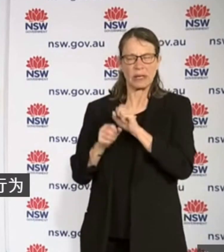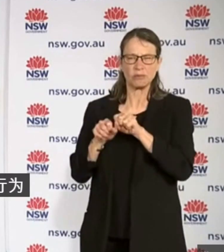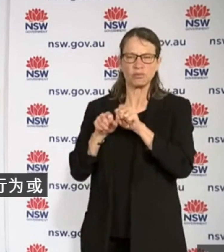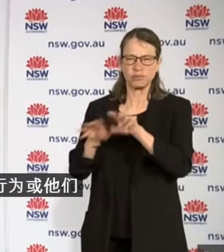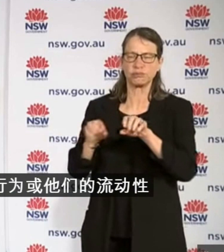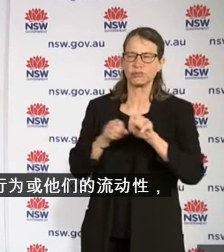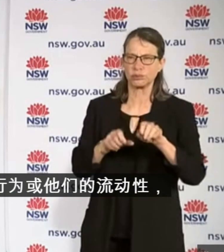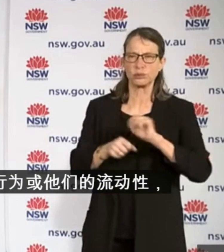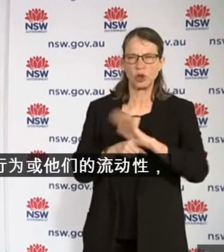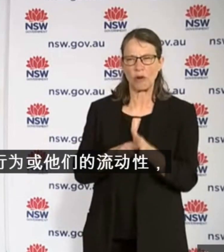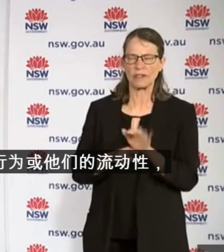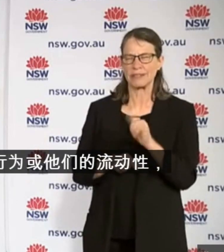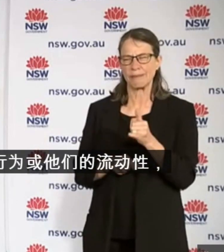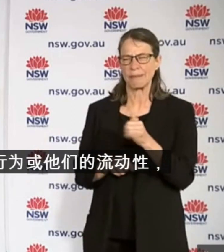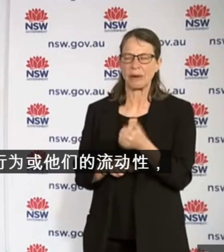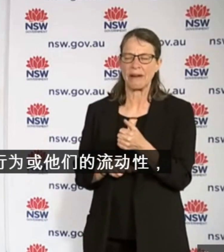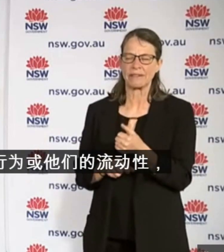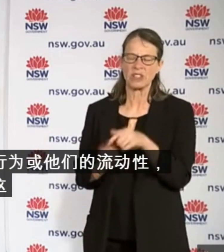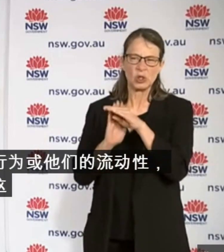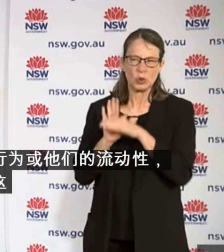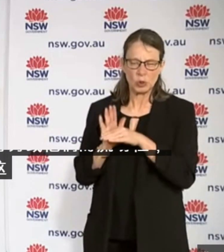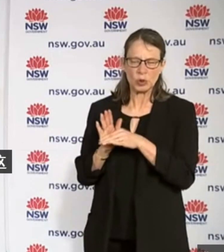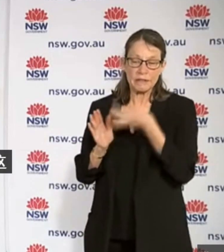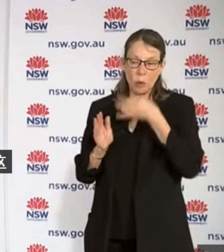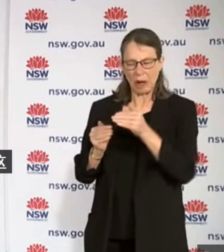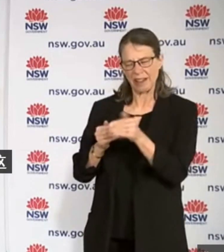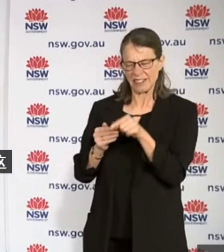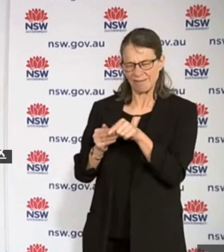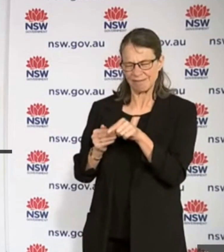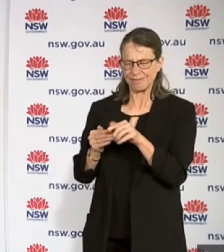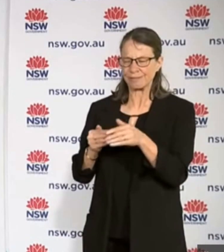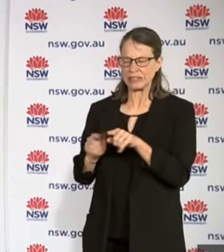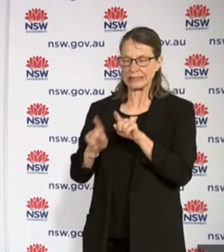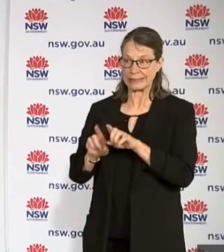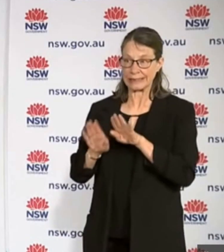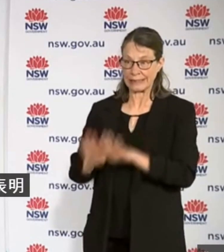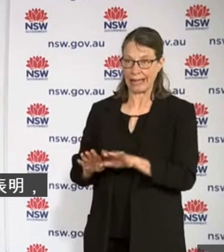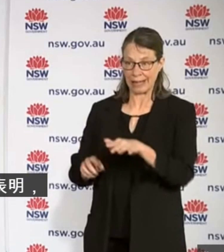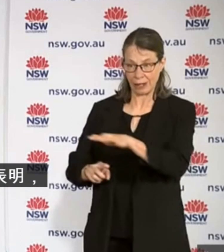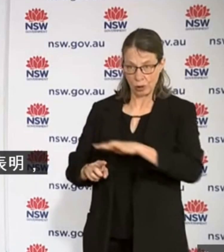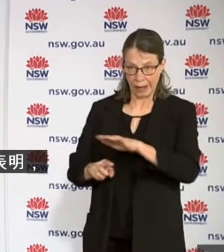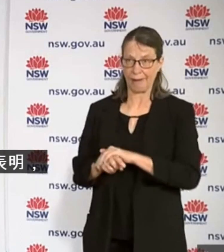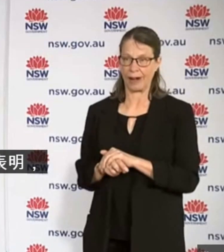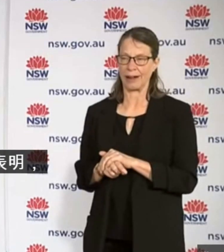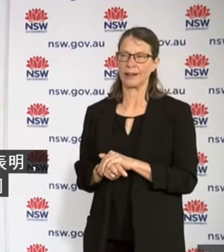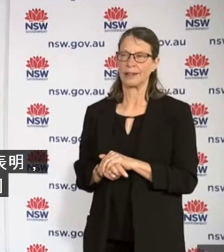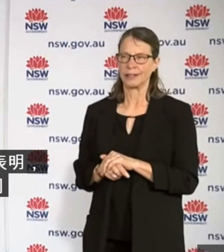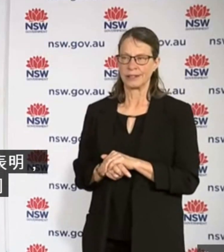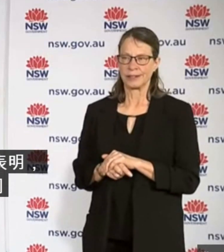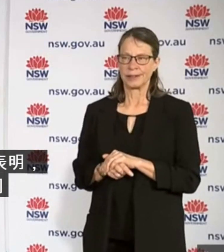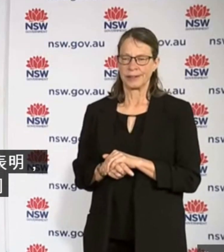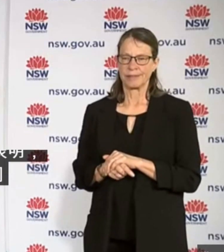or their mobility for a point in time. So I want to make that very clear. And the Doherty report actually makes clear that between 70 and